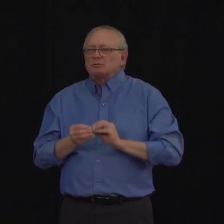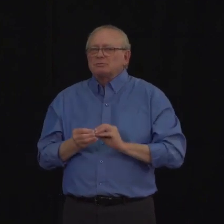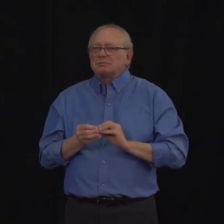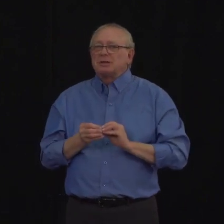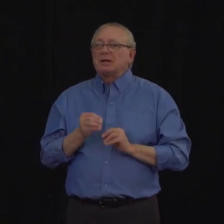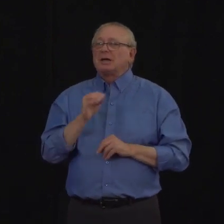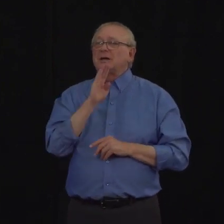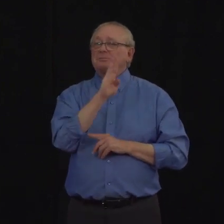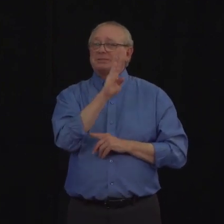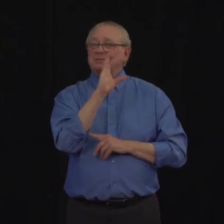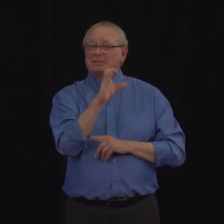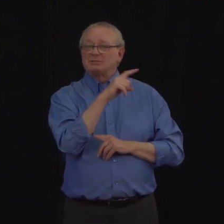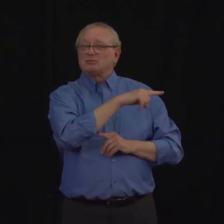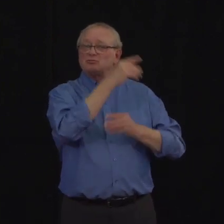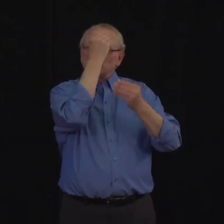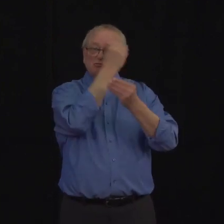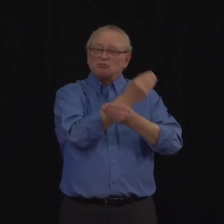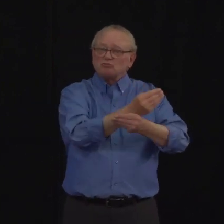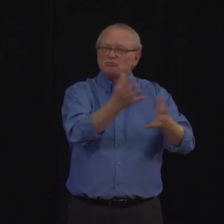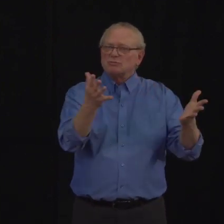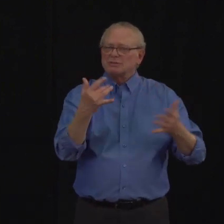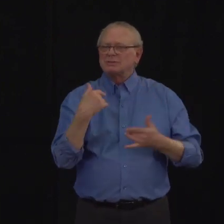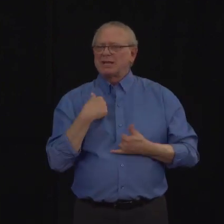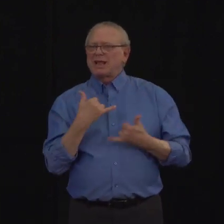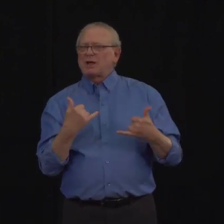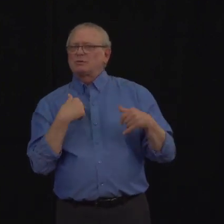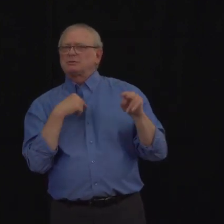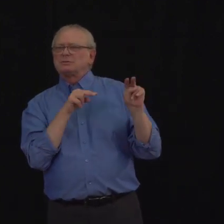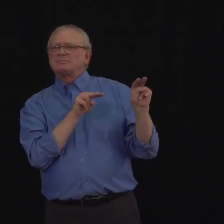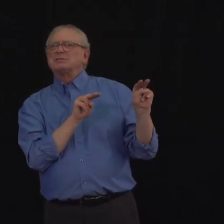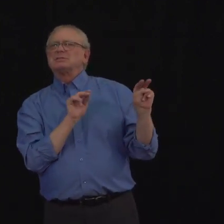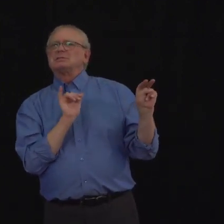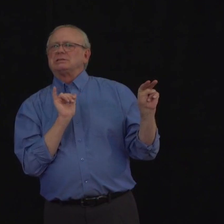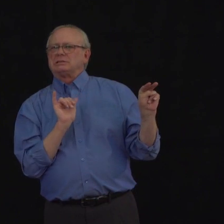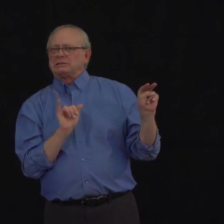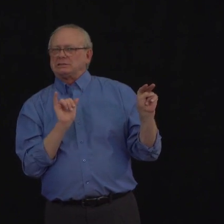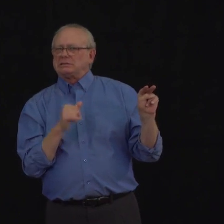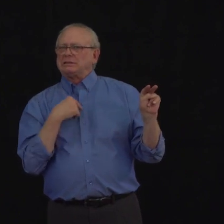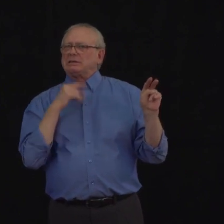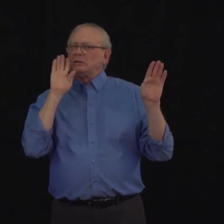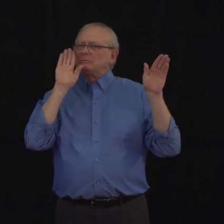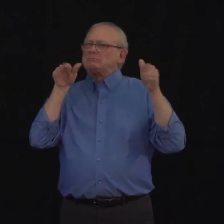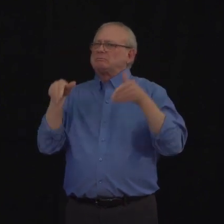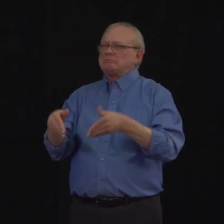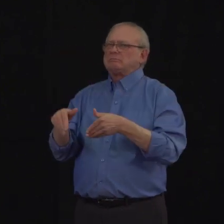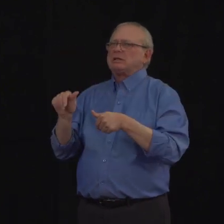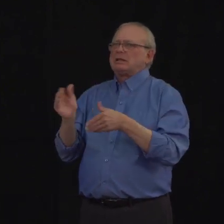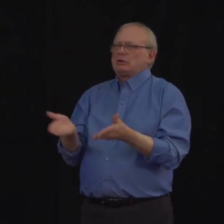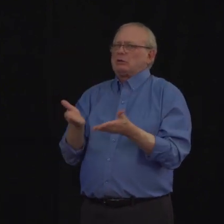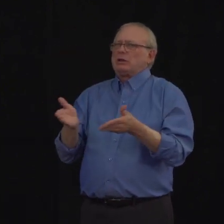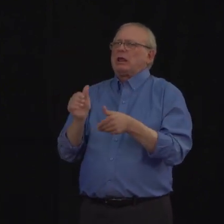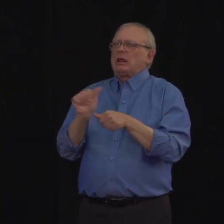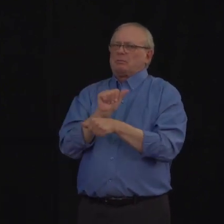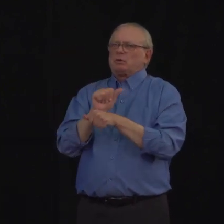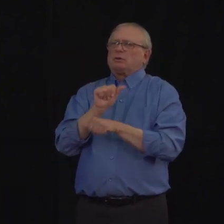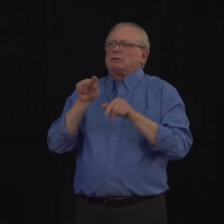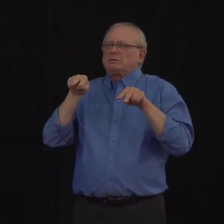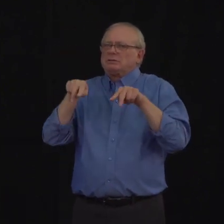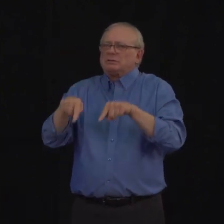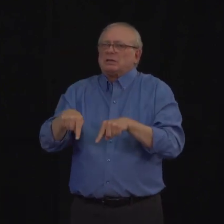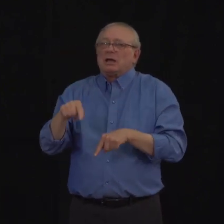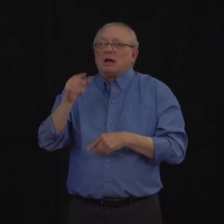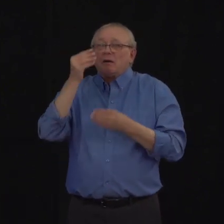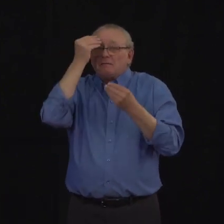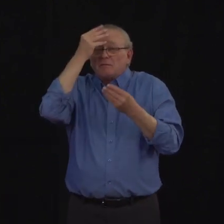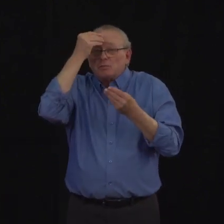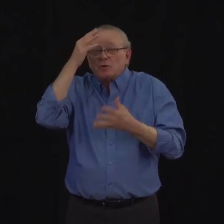and that's something that we're looking at again carefully here. So again, the April data is not available yet, but we'll be looking for that as soon